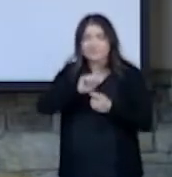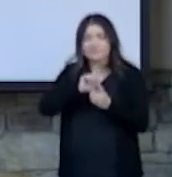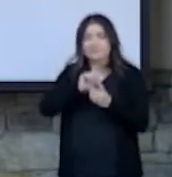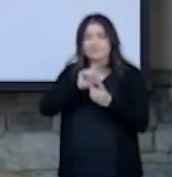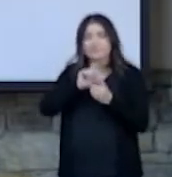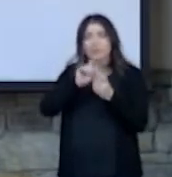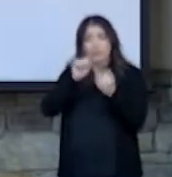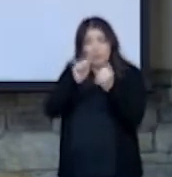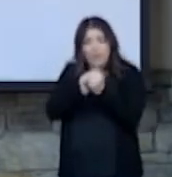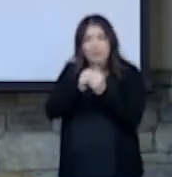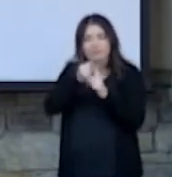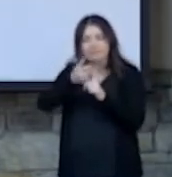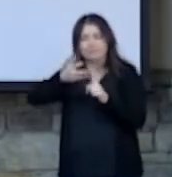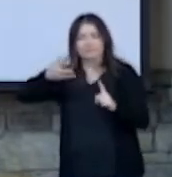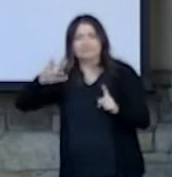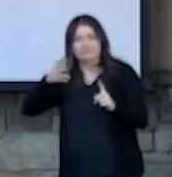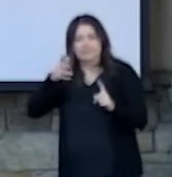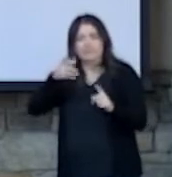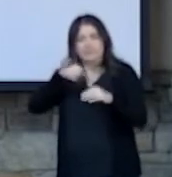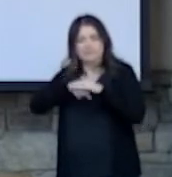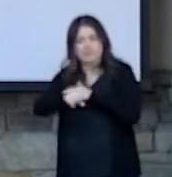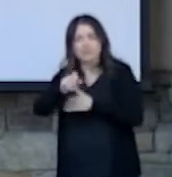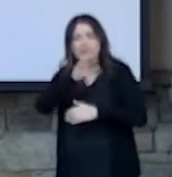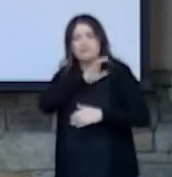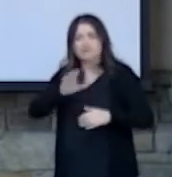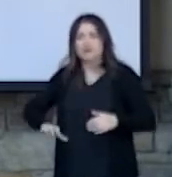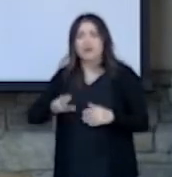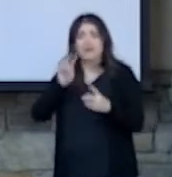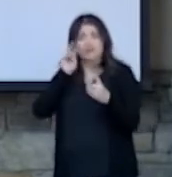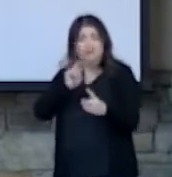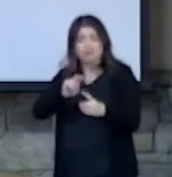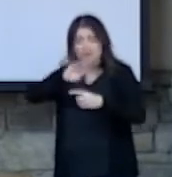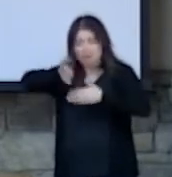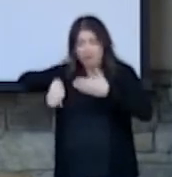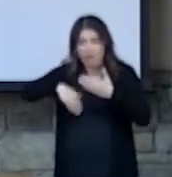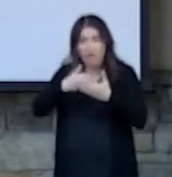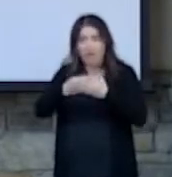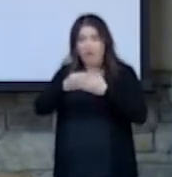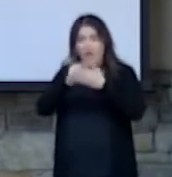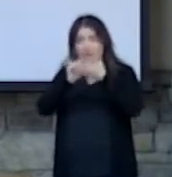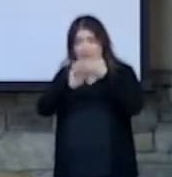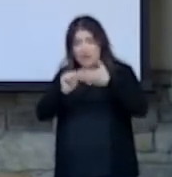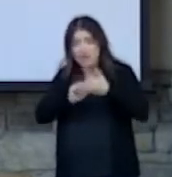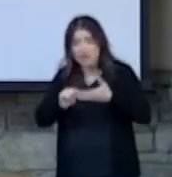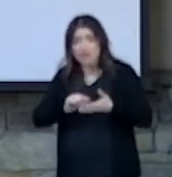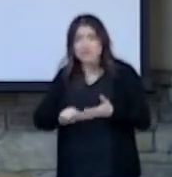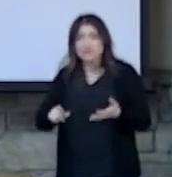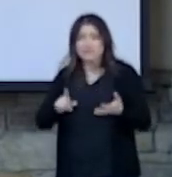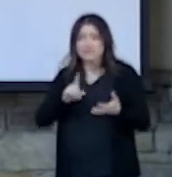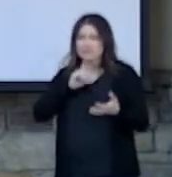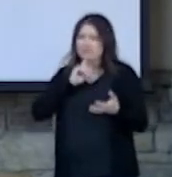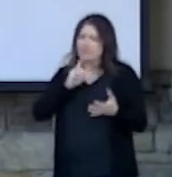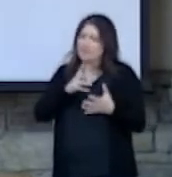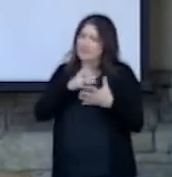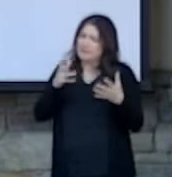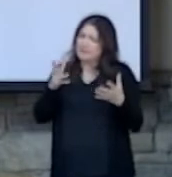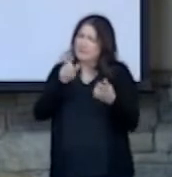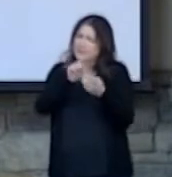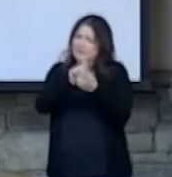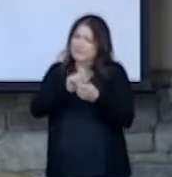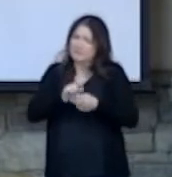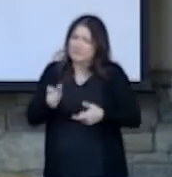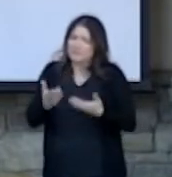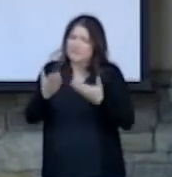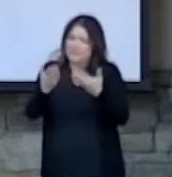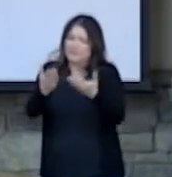Christ, and if you were to look at those verses compared to all the verses that make up the Gospels, it's really not much detail provided